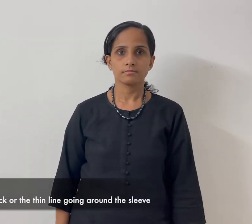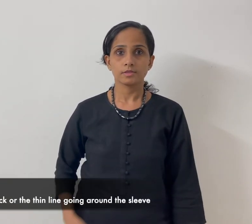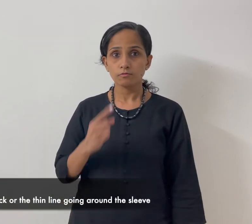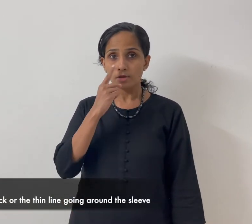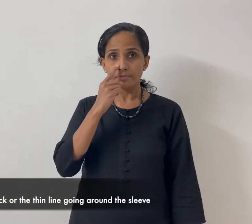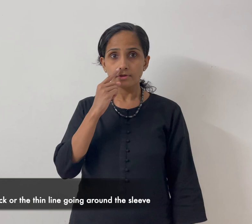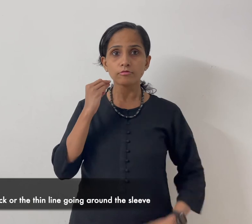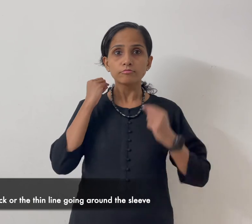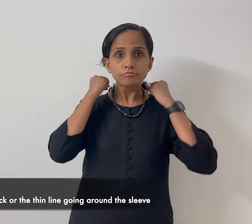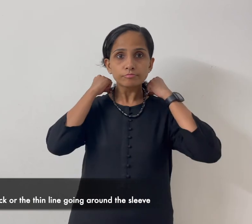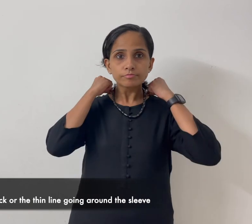Piping.